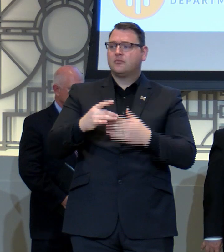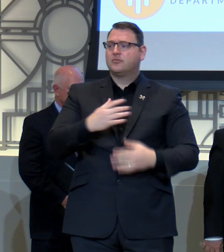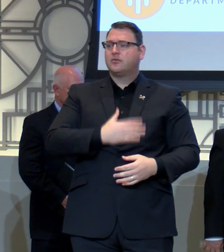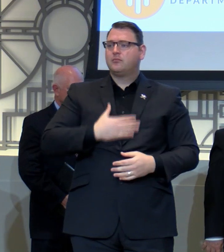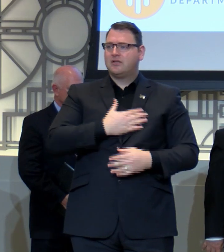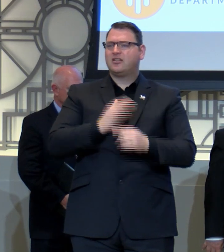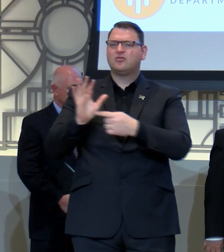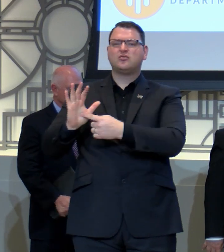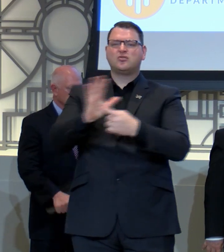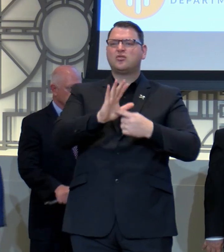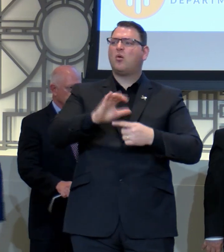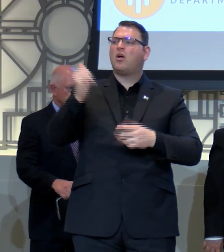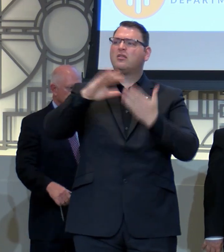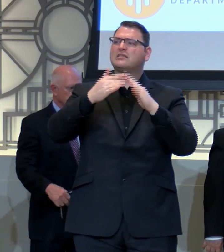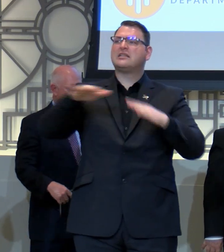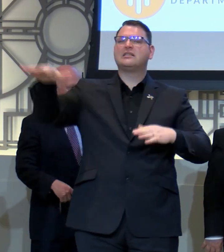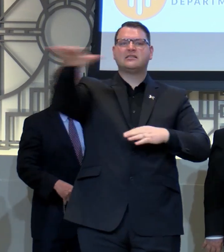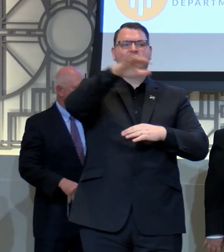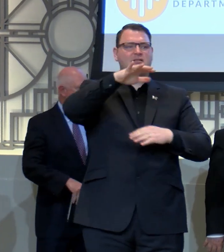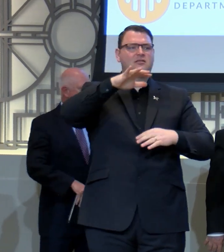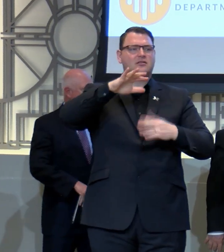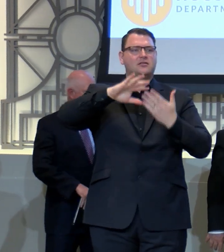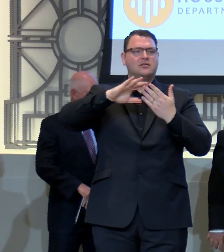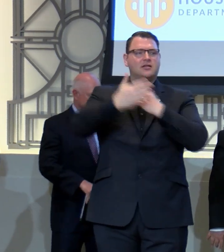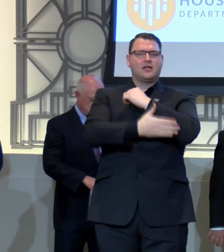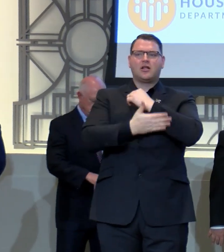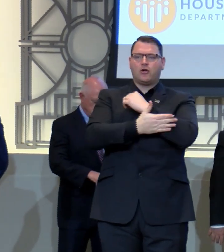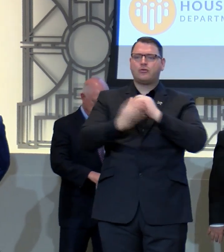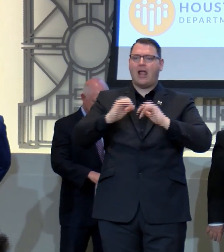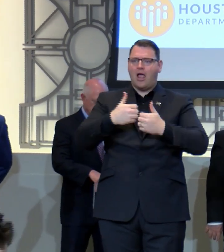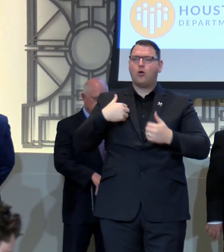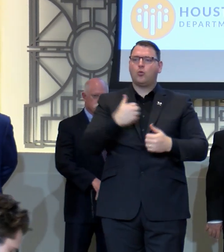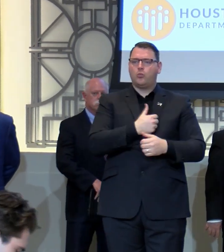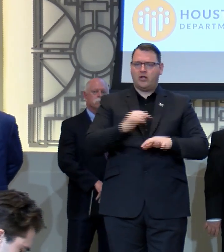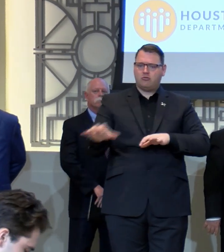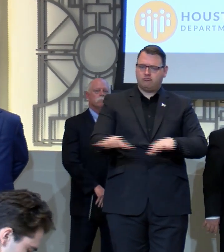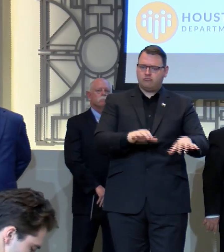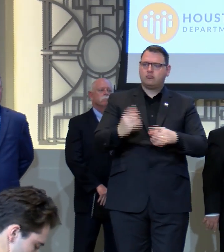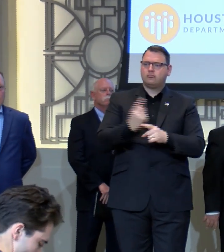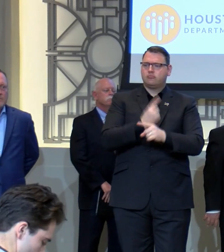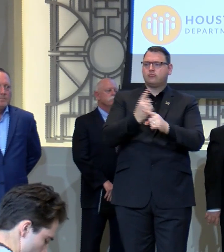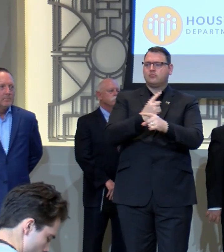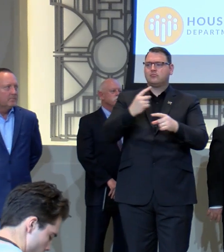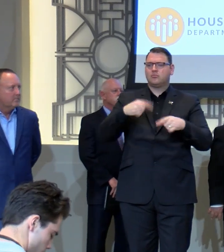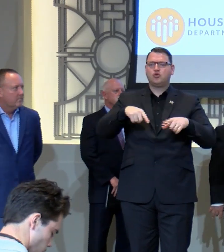show the rest of the country how we conduct business in the moments of a crisis like this.